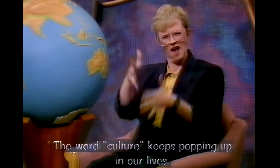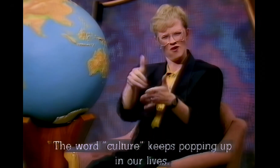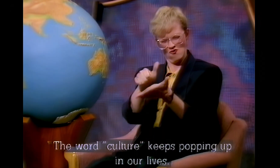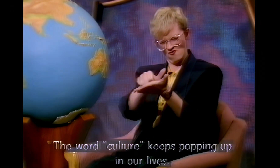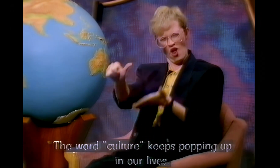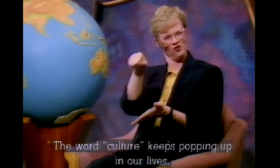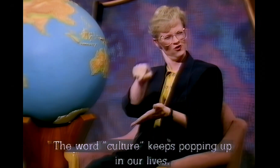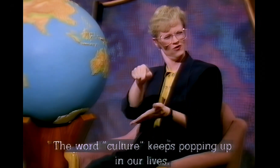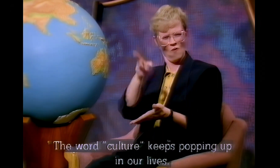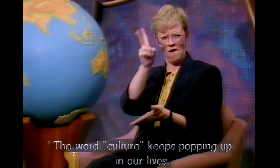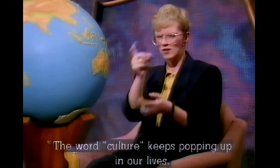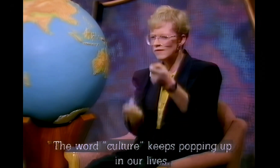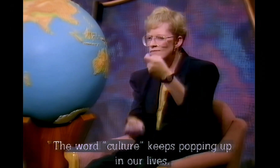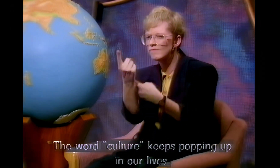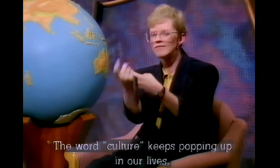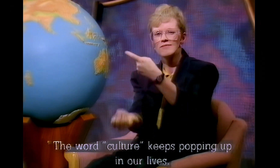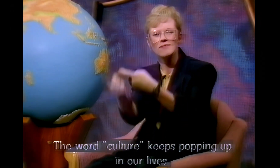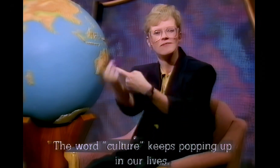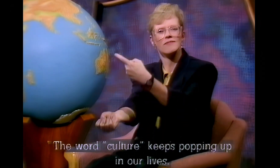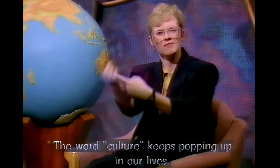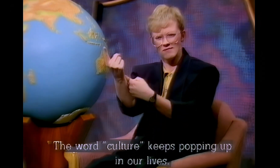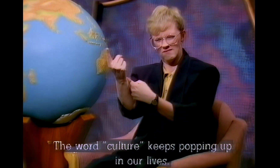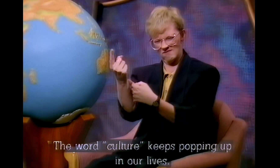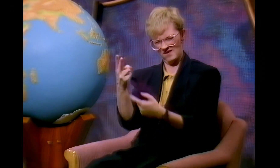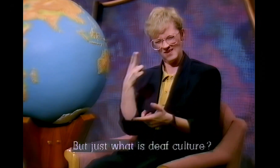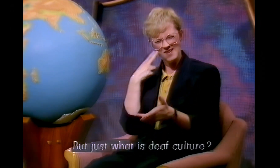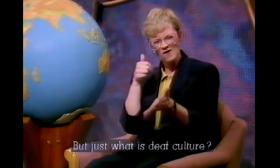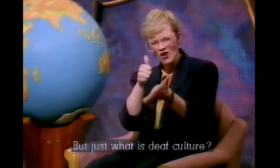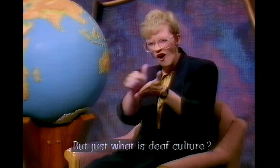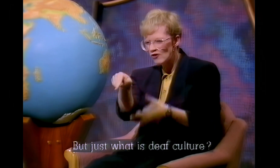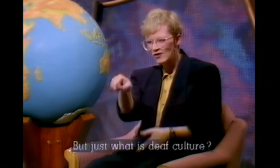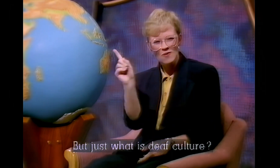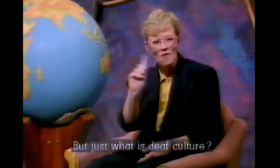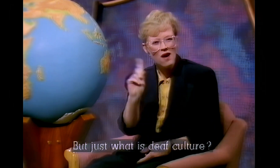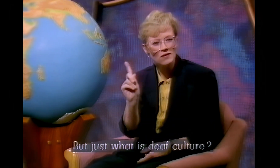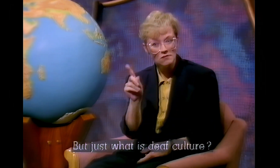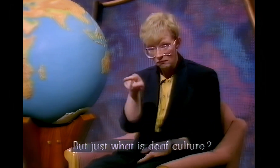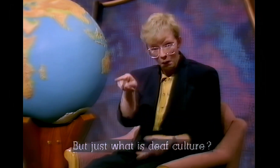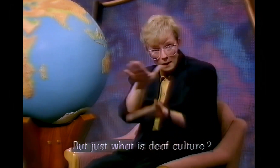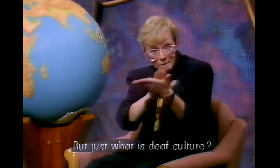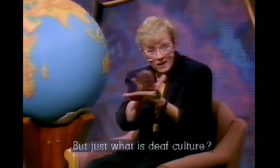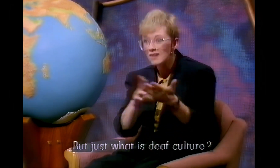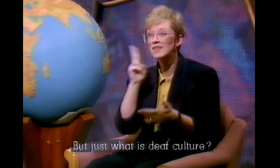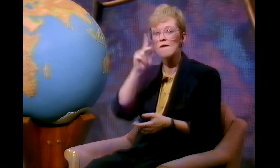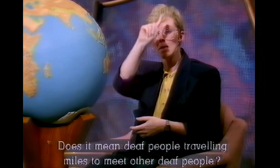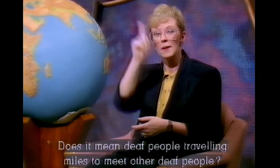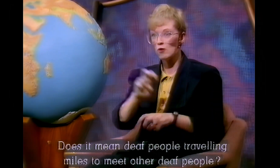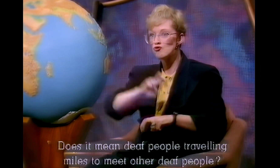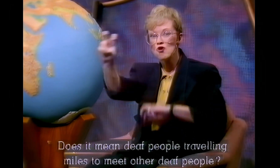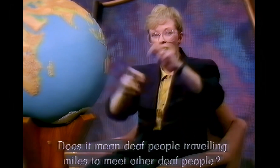The word culture keeps popping up in our lives. But just what is deaf culture? Does it mean deaf people travelling